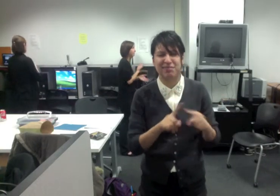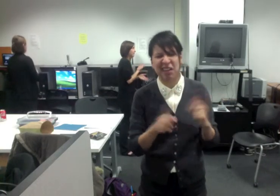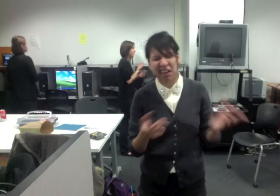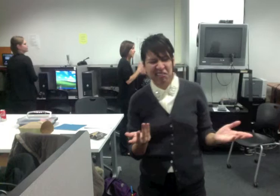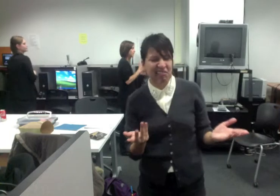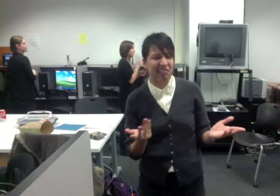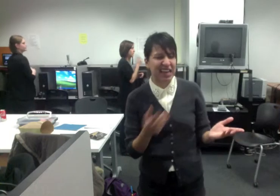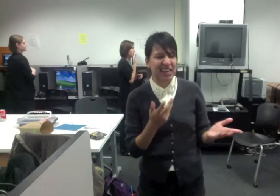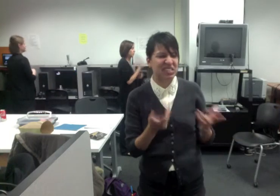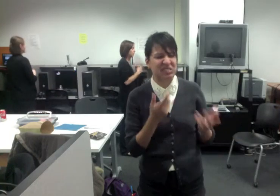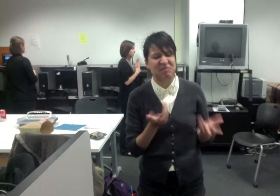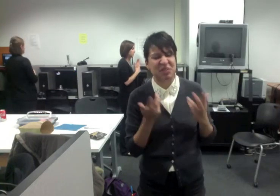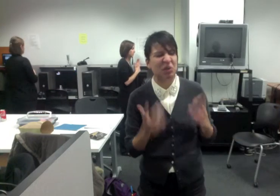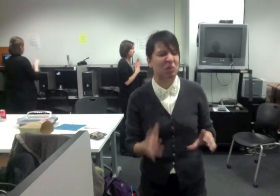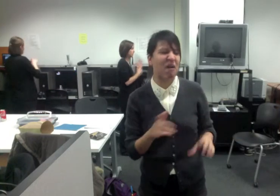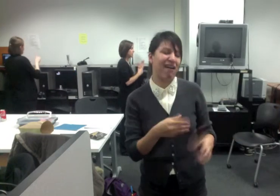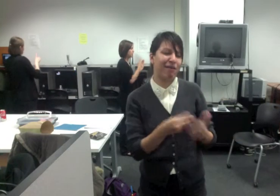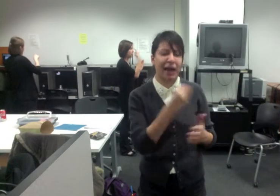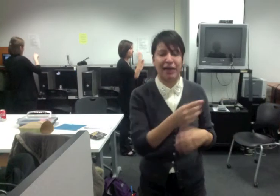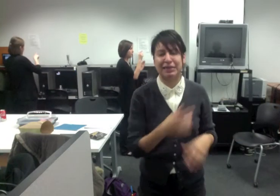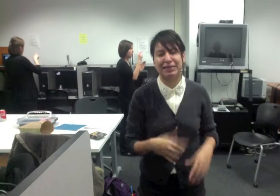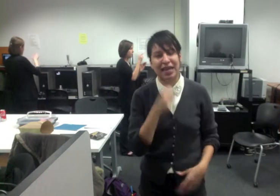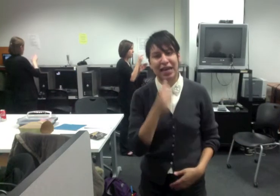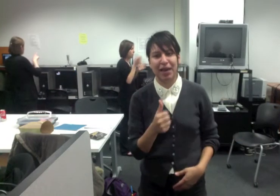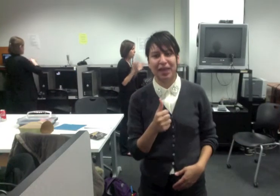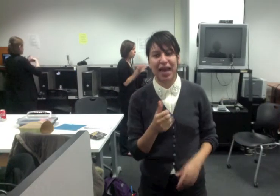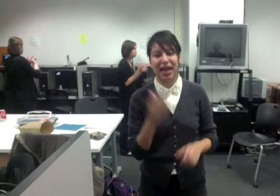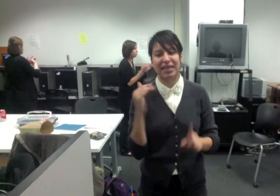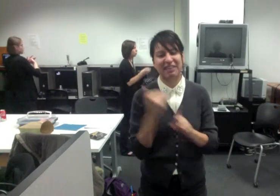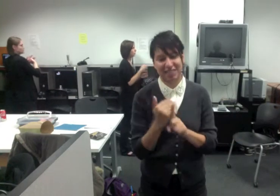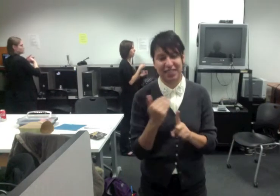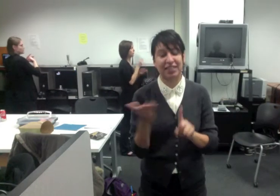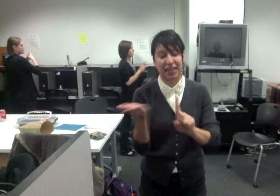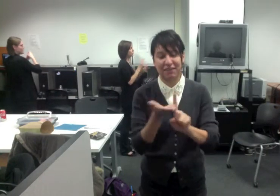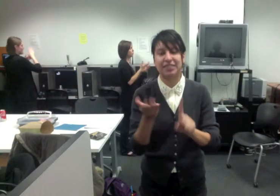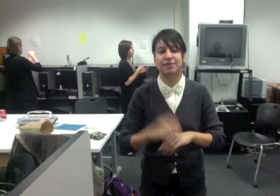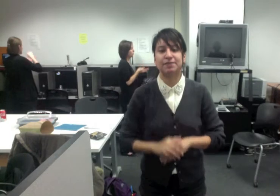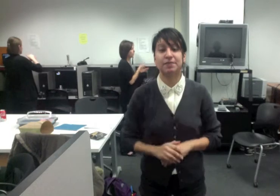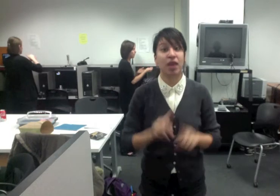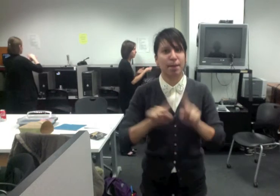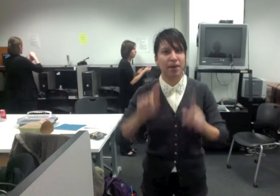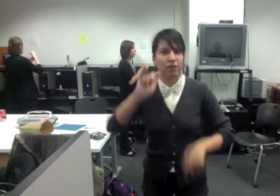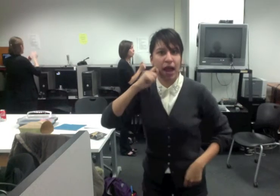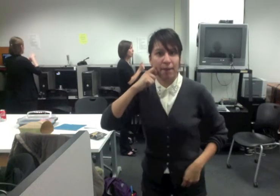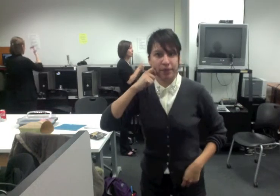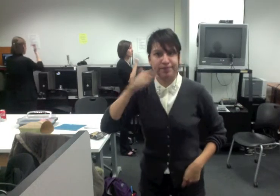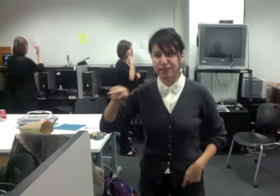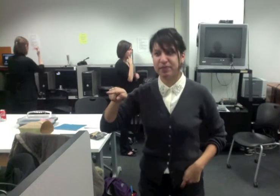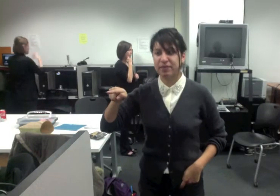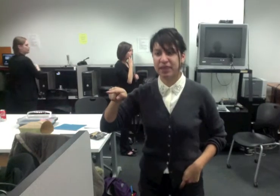Everything we do, we believe in challenging the status quo. We believe in thinking differently.